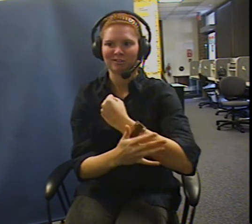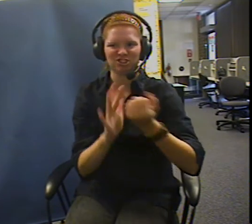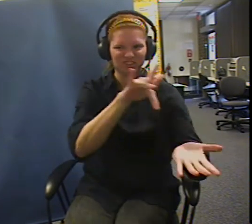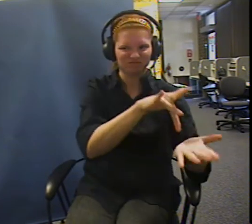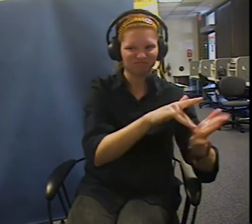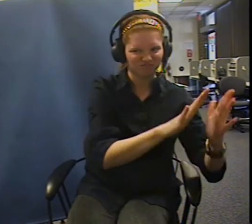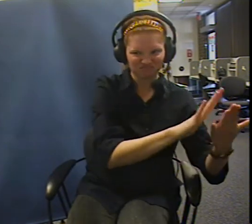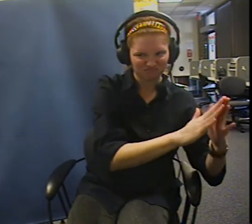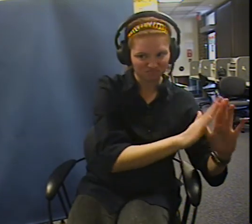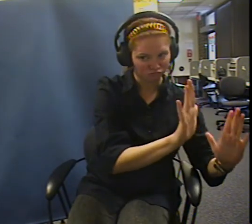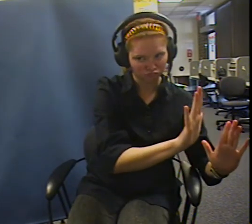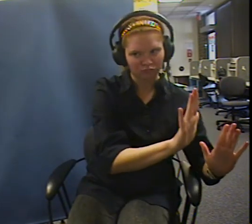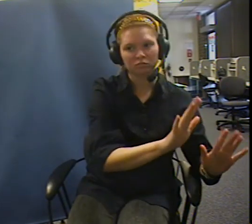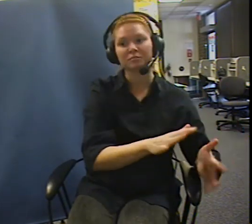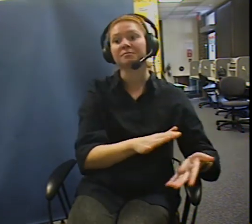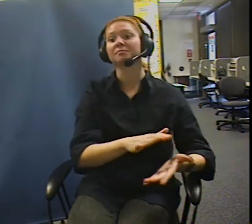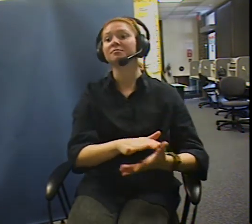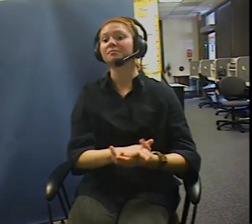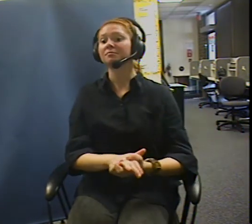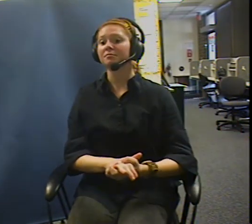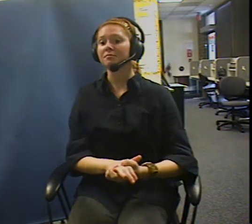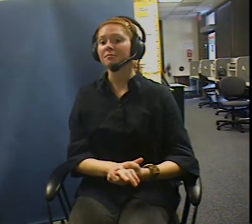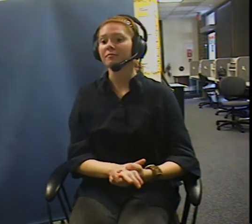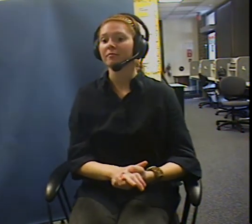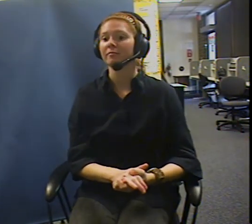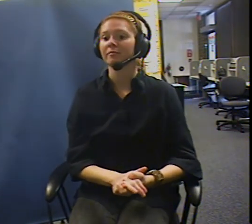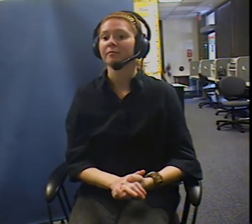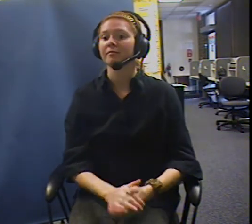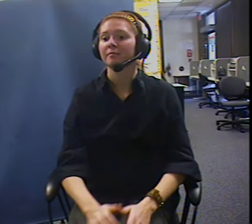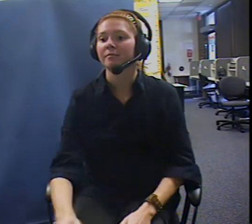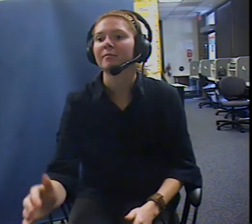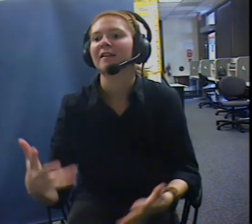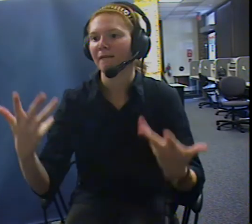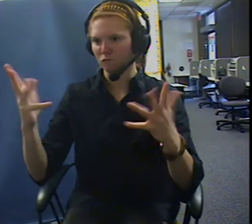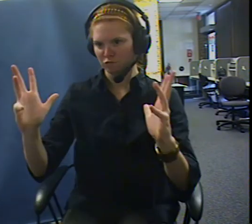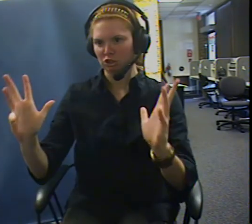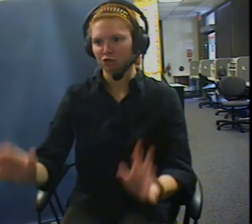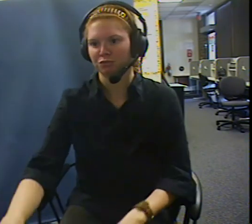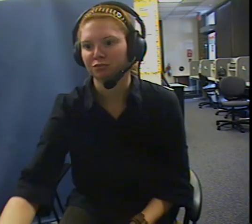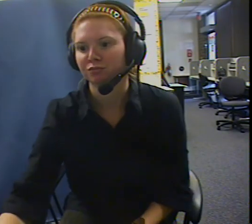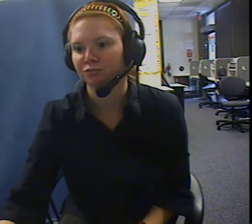business and middle-income residents in our cities to pay taxes. As the tax